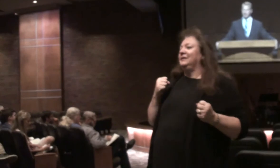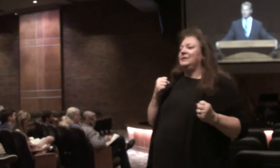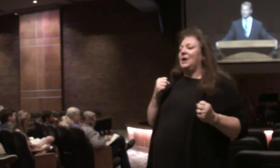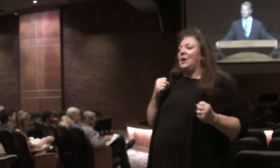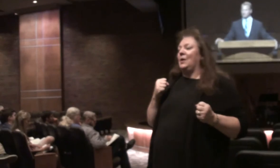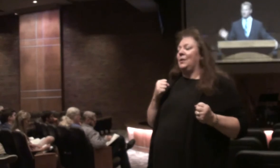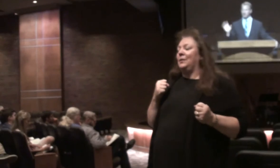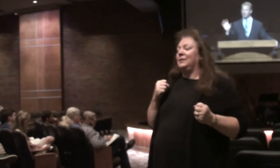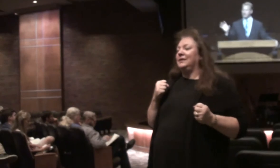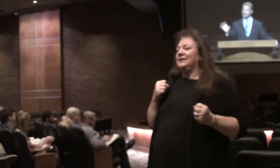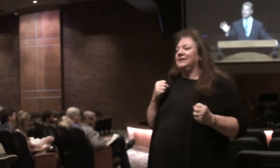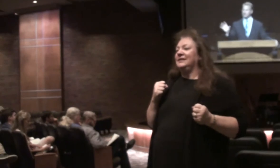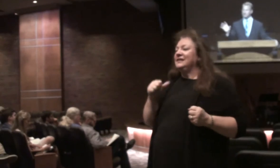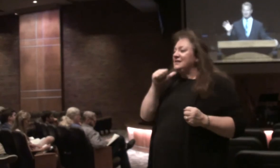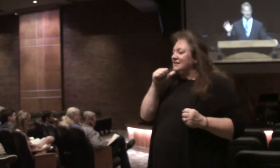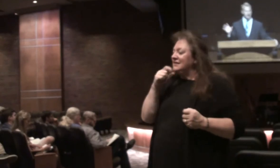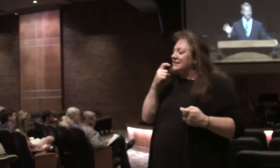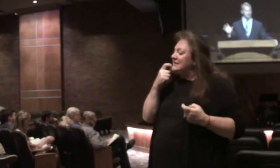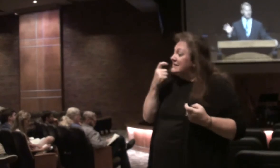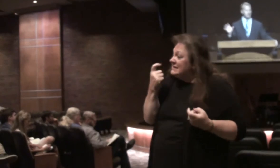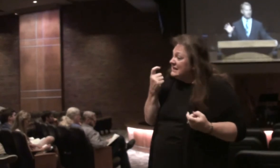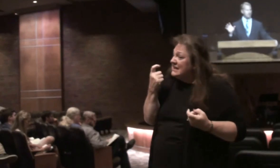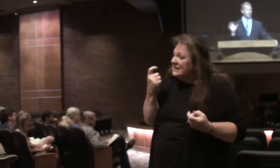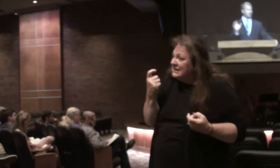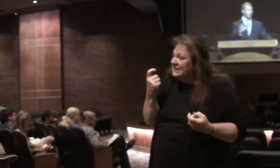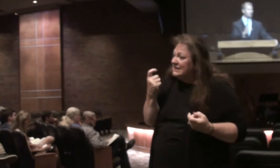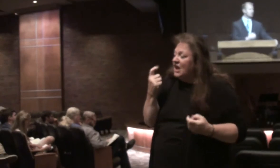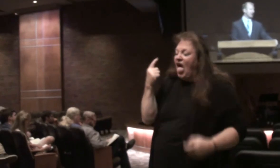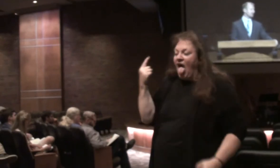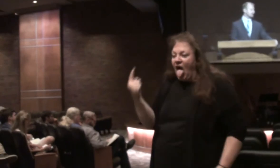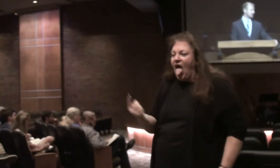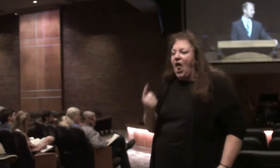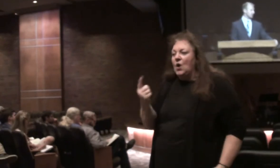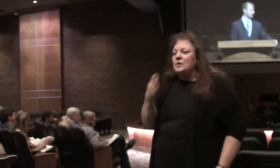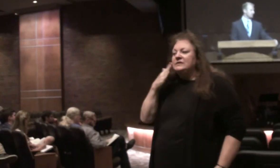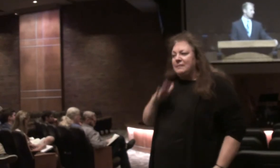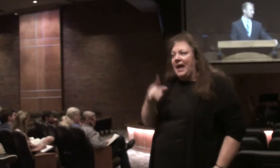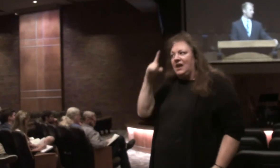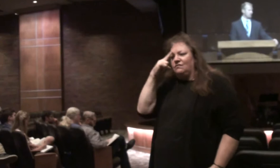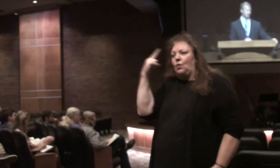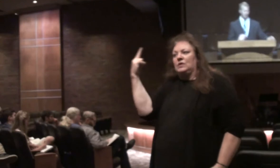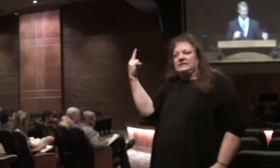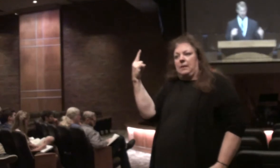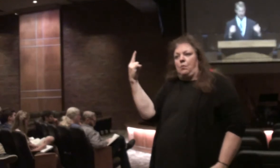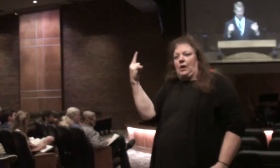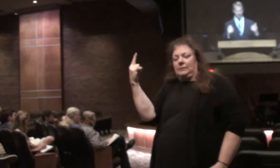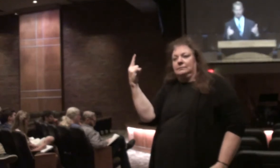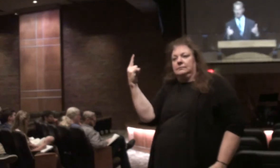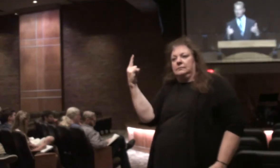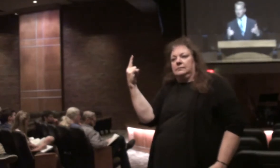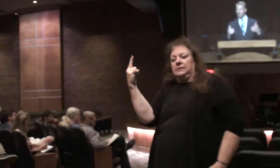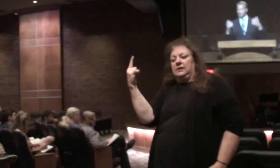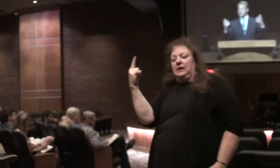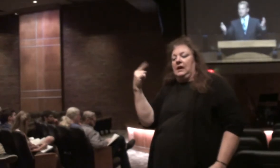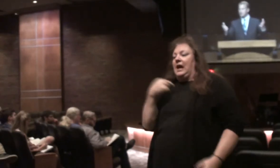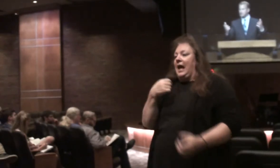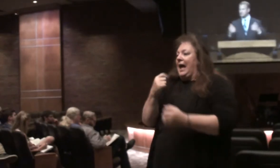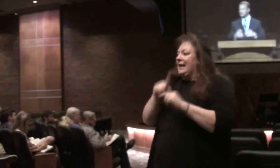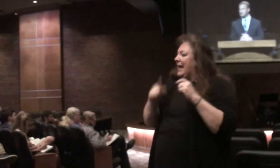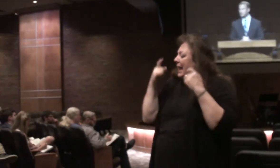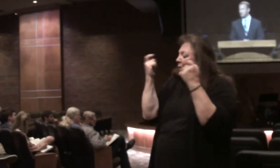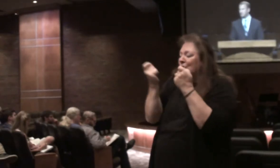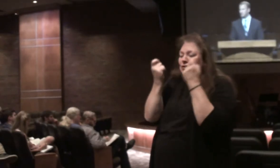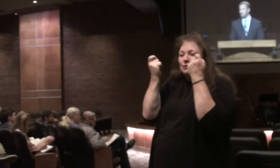in unrighteousness. Unrighteousness, sin, is always bad for someone. So in love, you can't